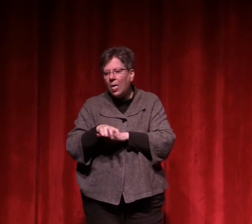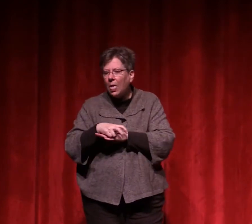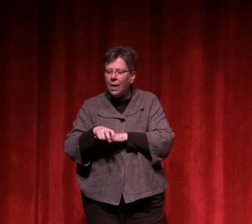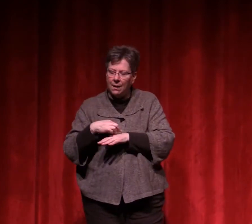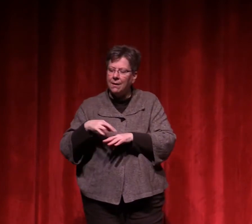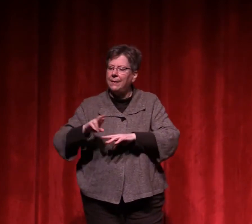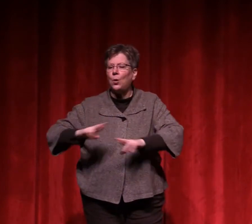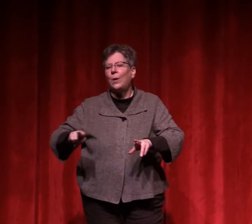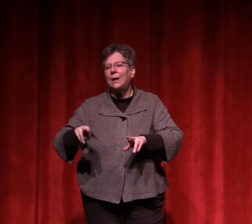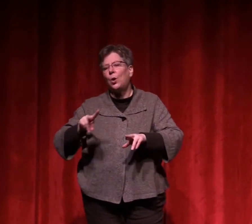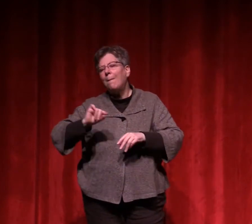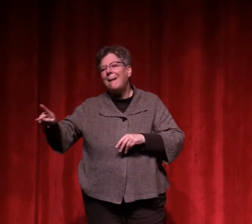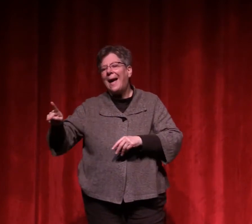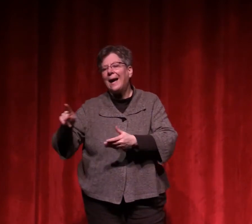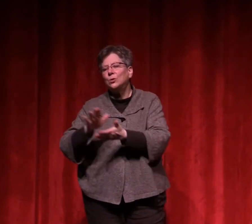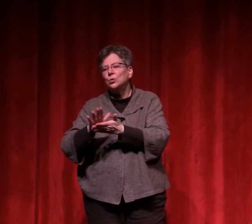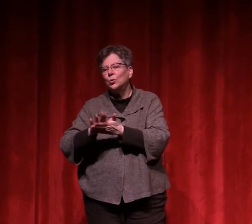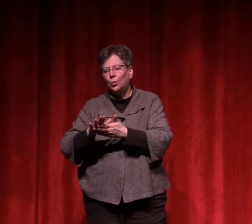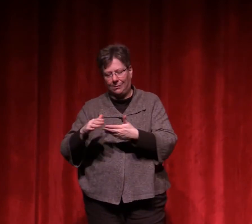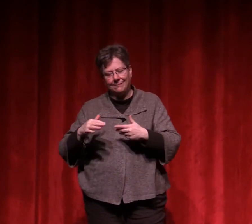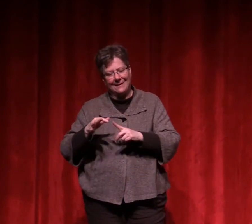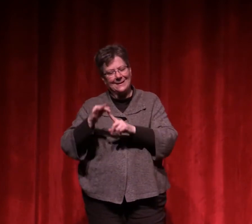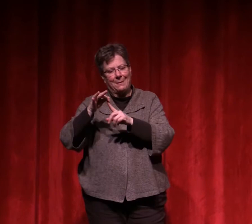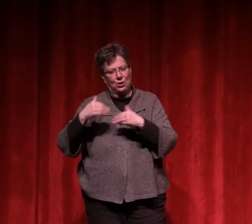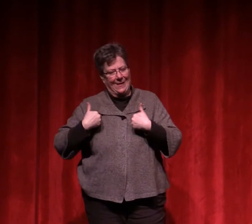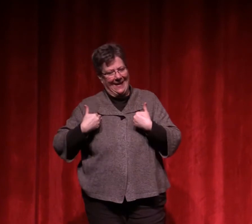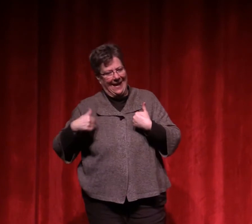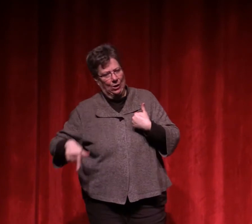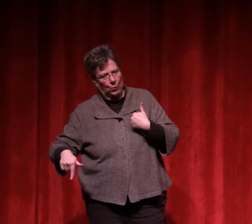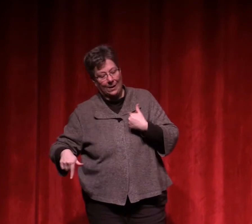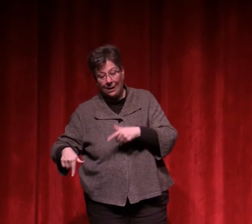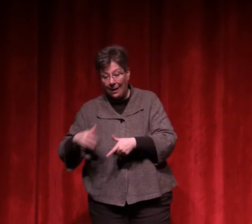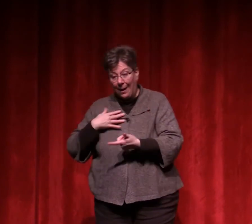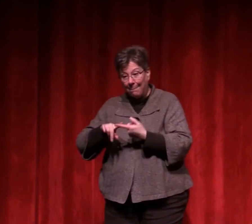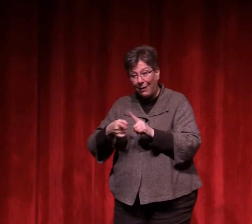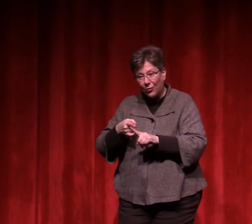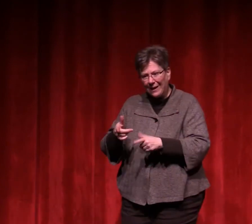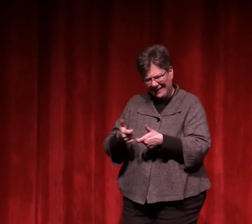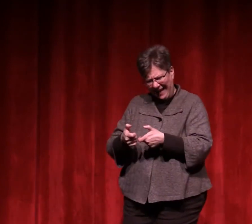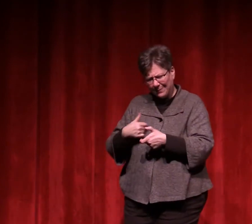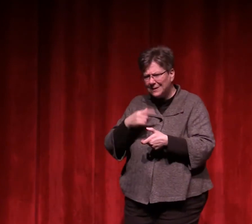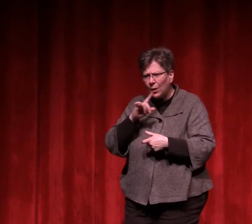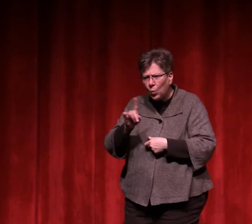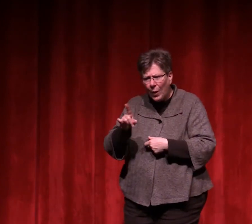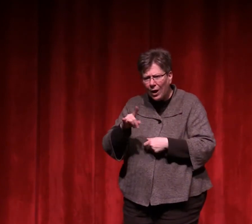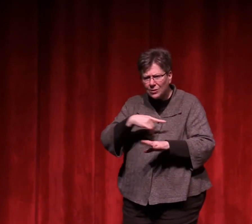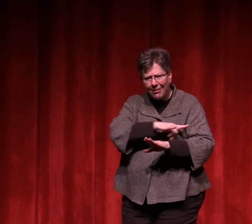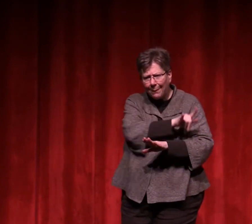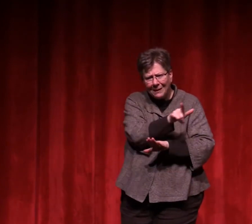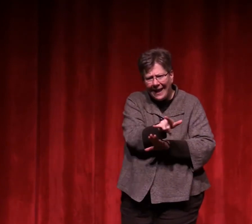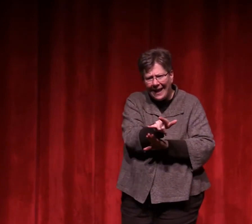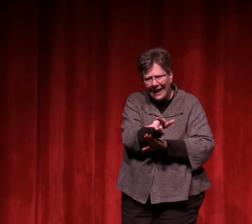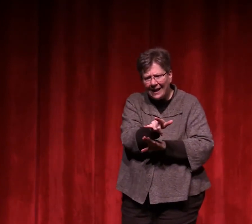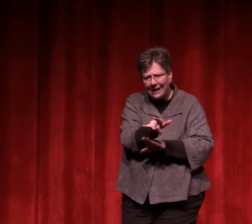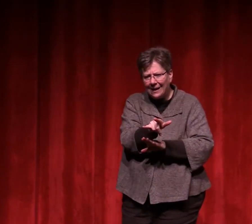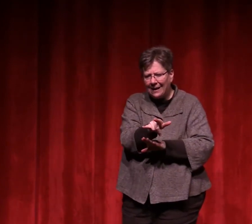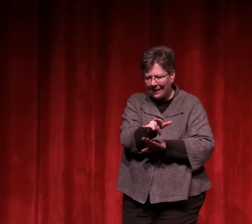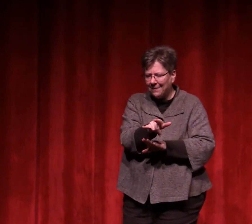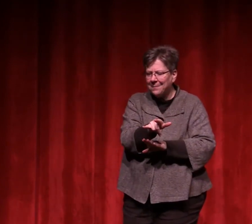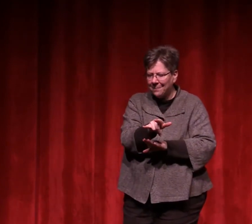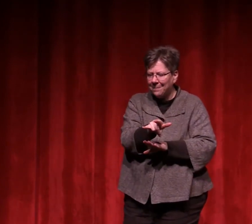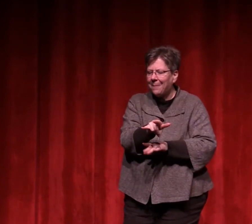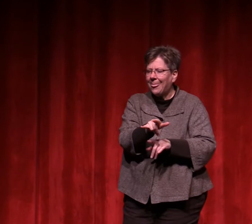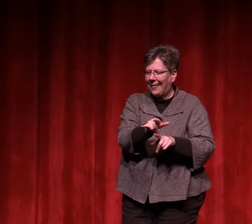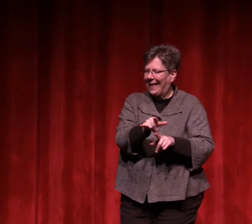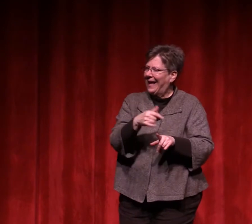walk back into the school, especially the younger ones. And a friend of mine texted me, "Well, where's the plane?" And I said, I gave it a few seconds because I knew